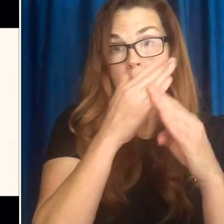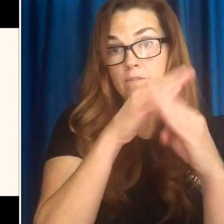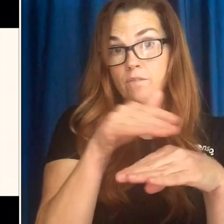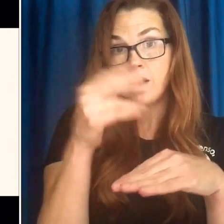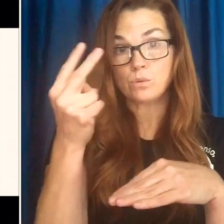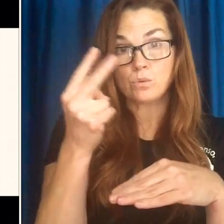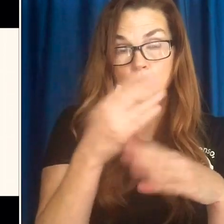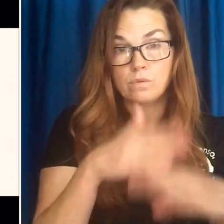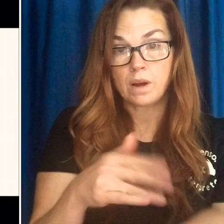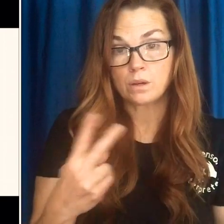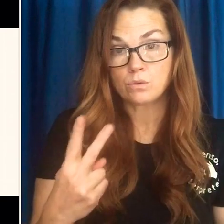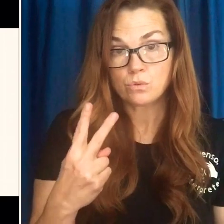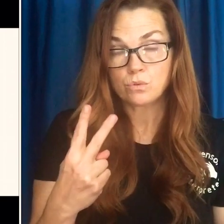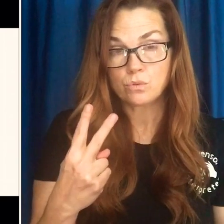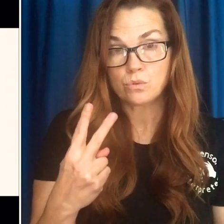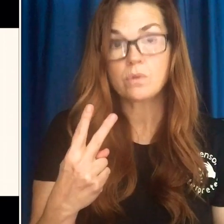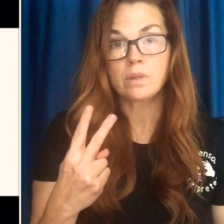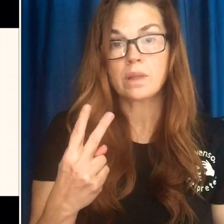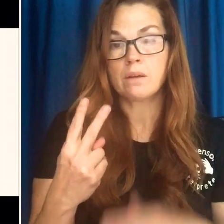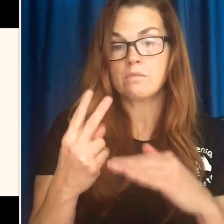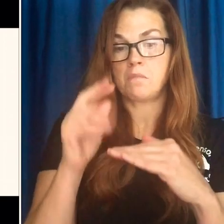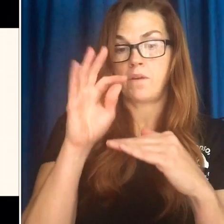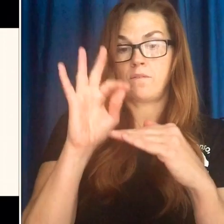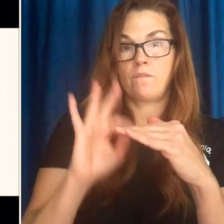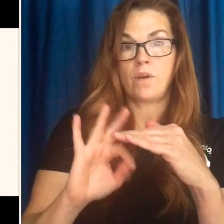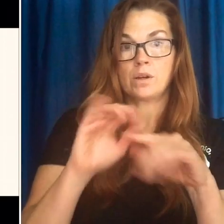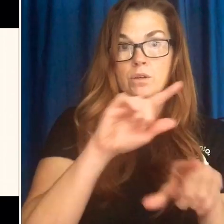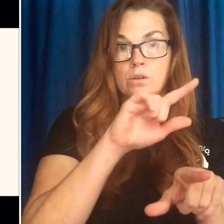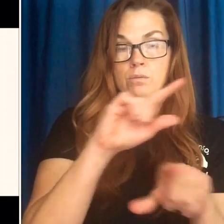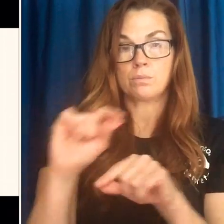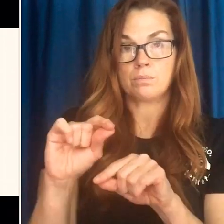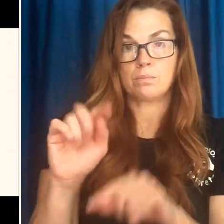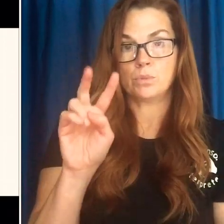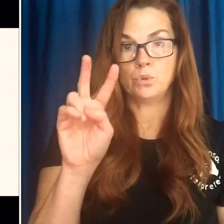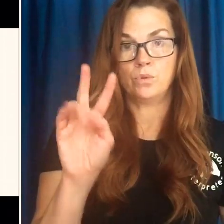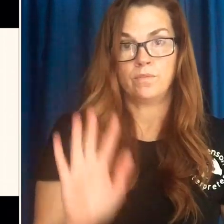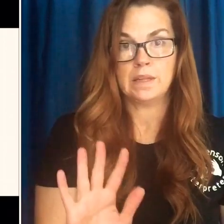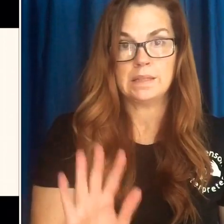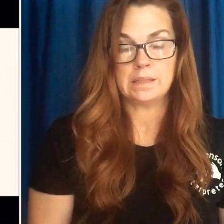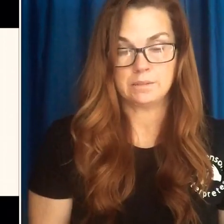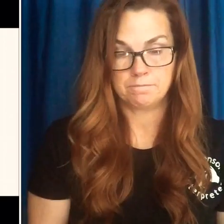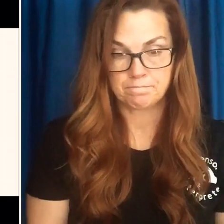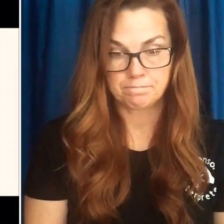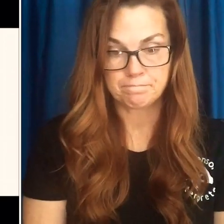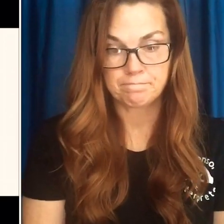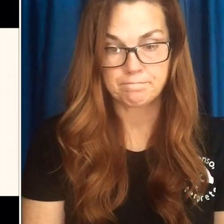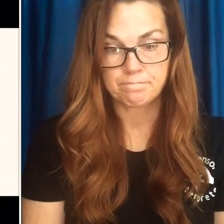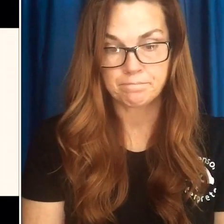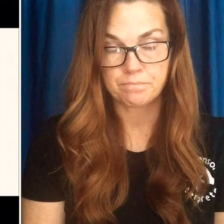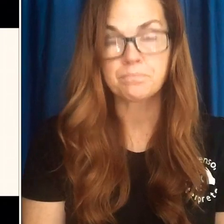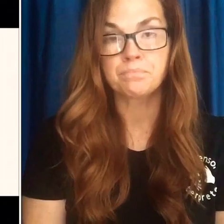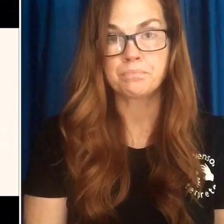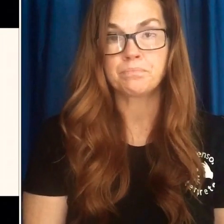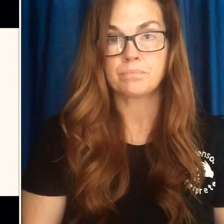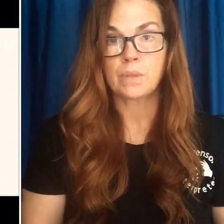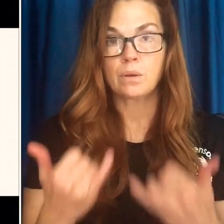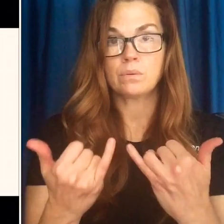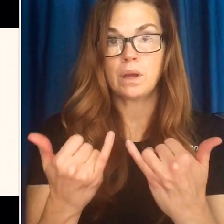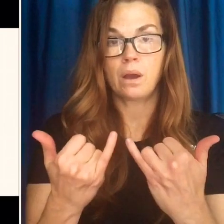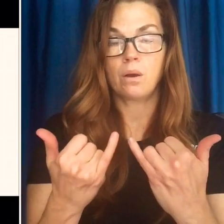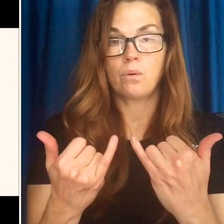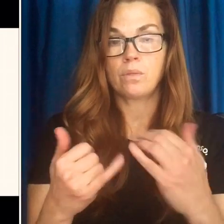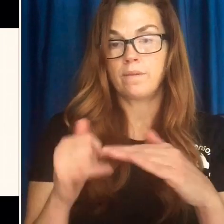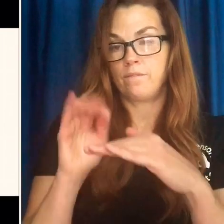a simplified fraction of 2/5. So that the fraction equivalent to